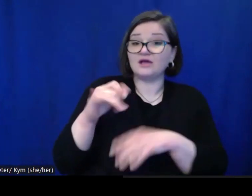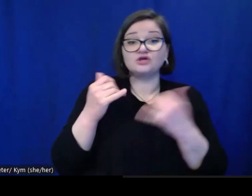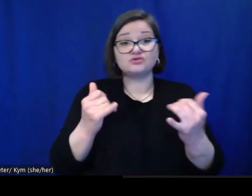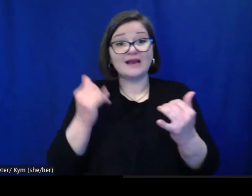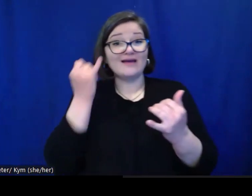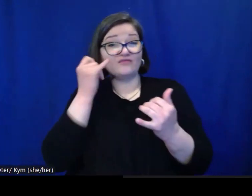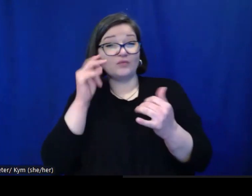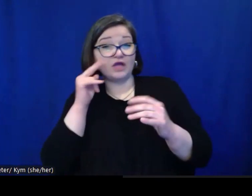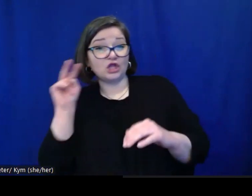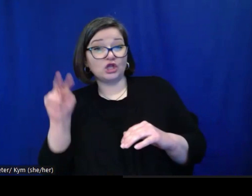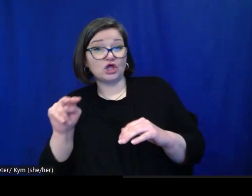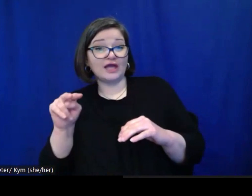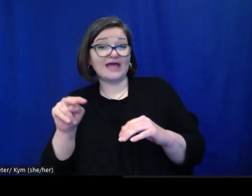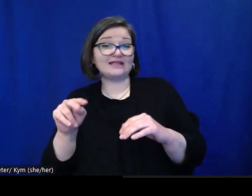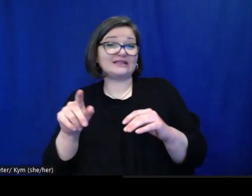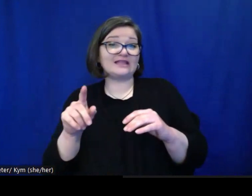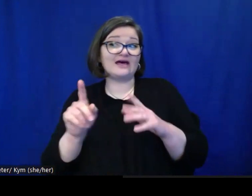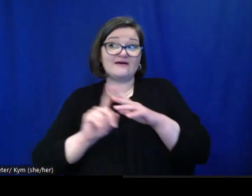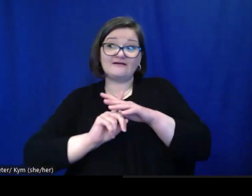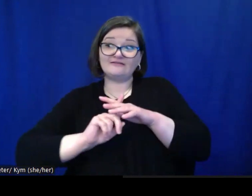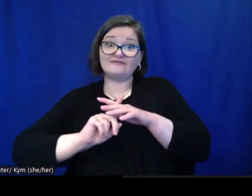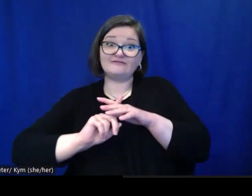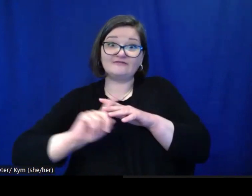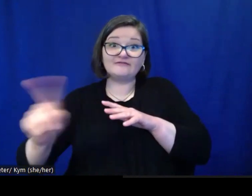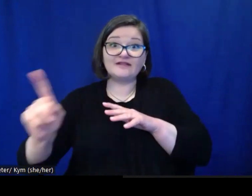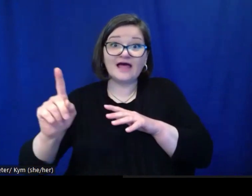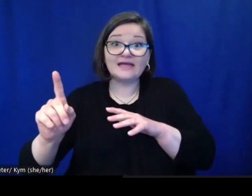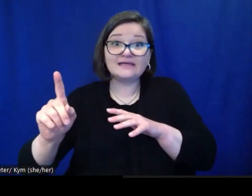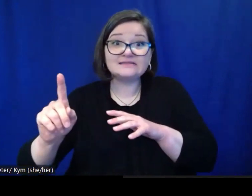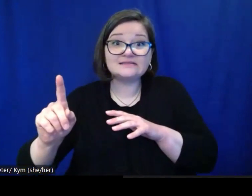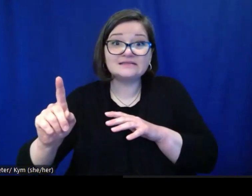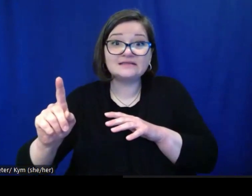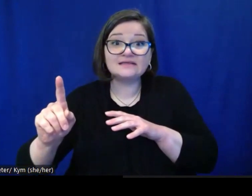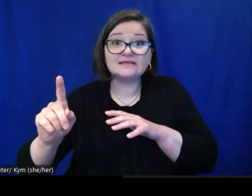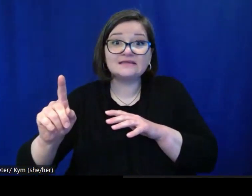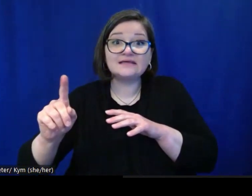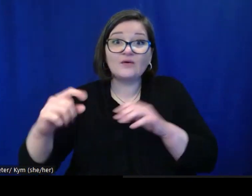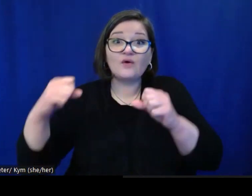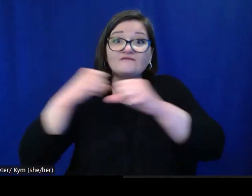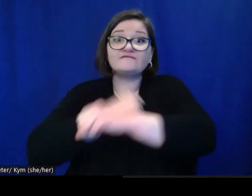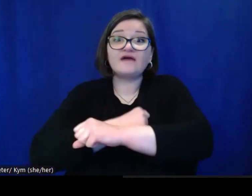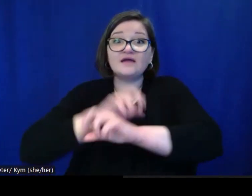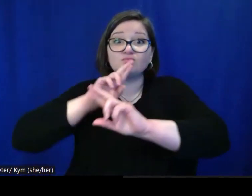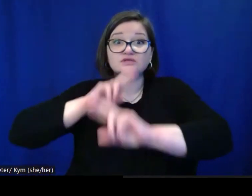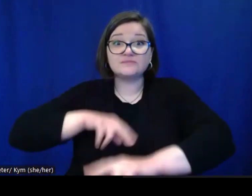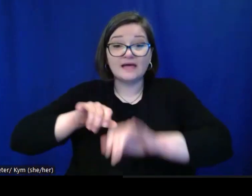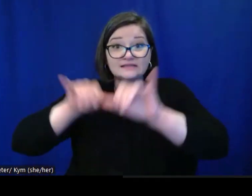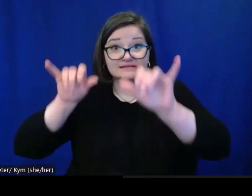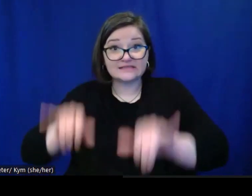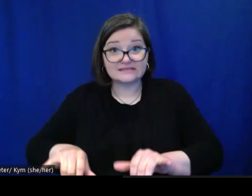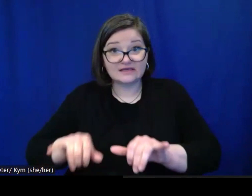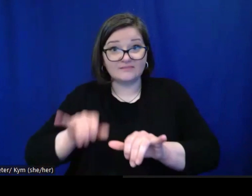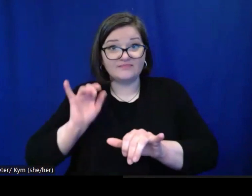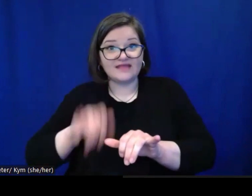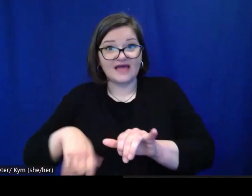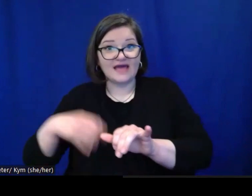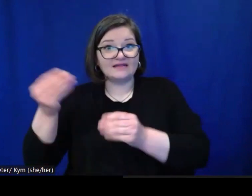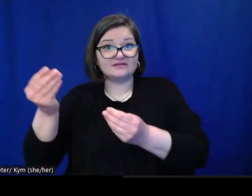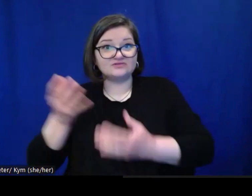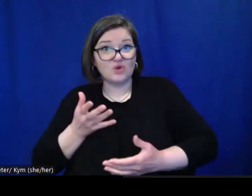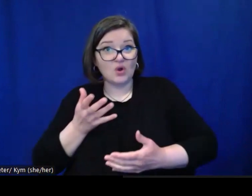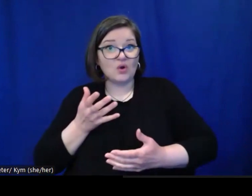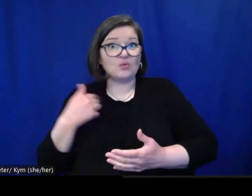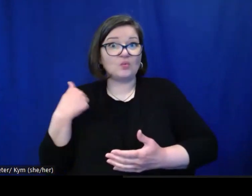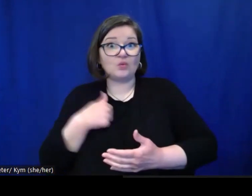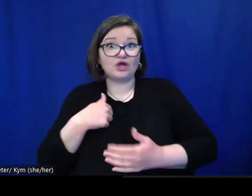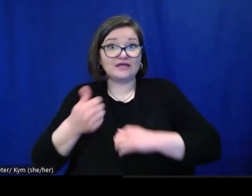right? That is our body's way of telling us we're in danger. Well, if we're asleep and we can't breathe,